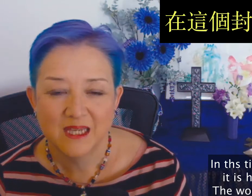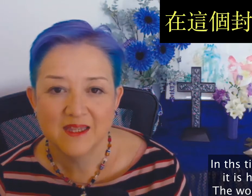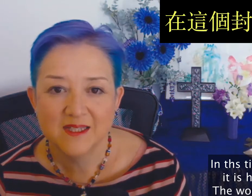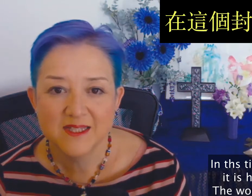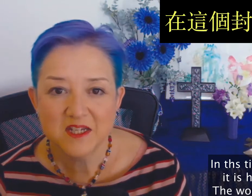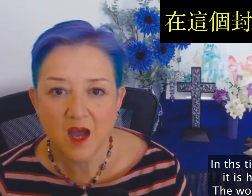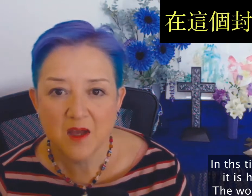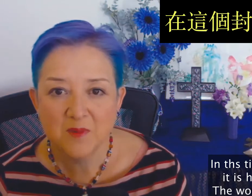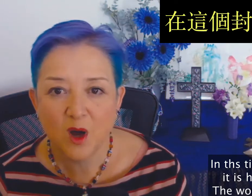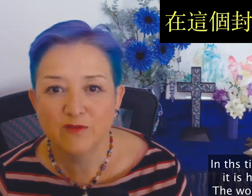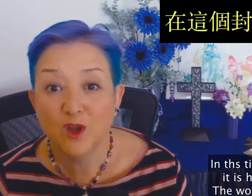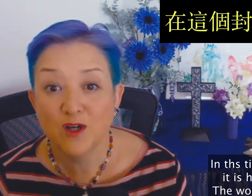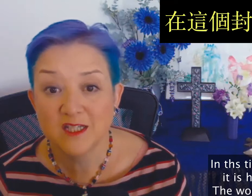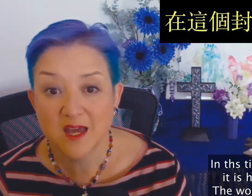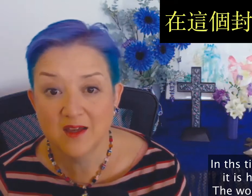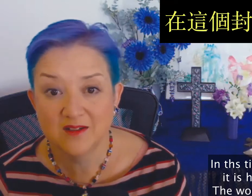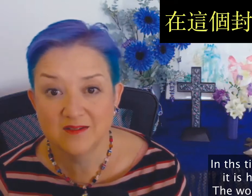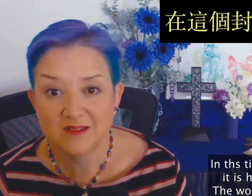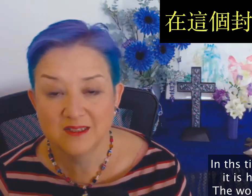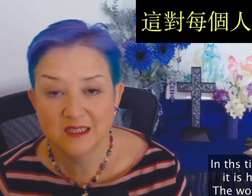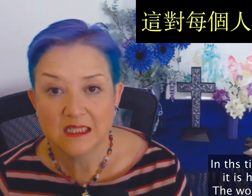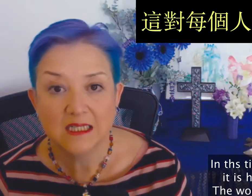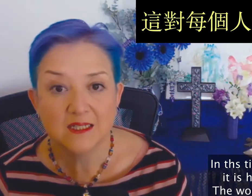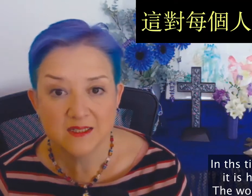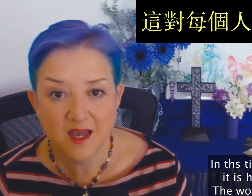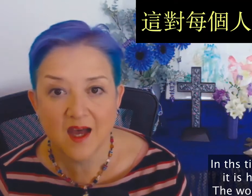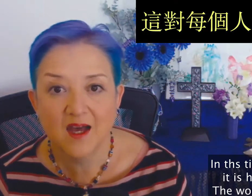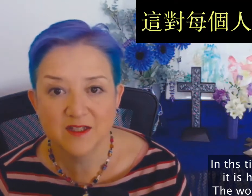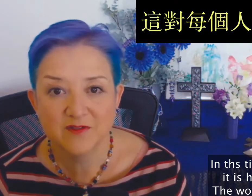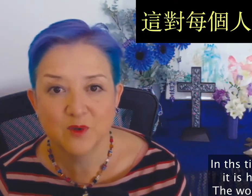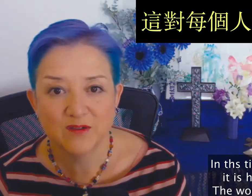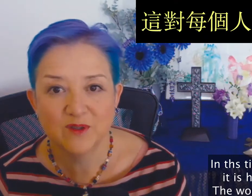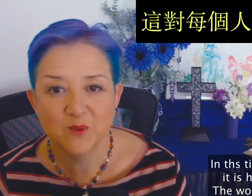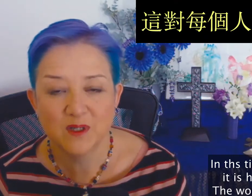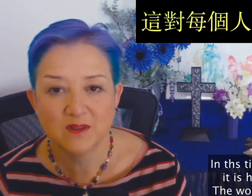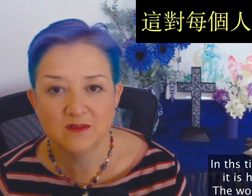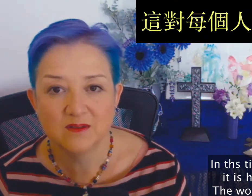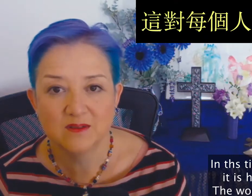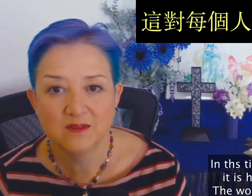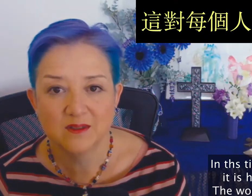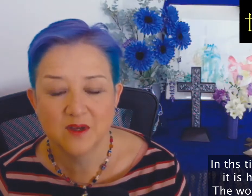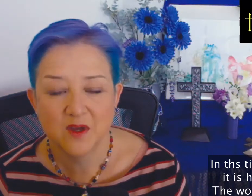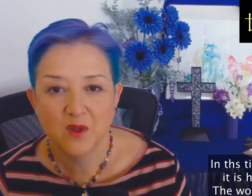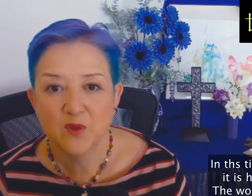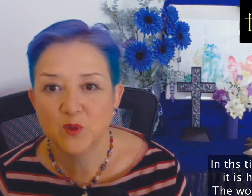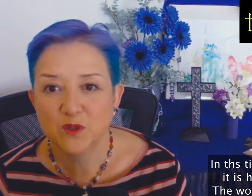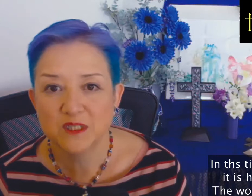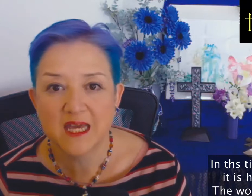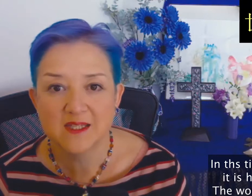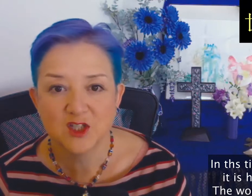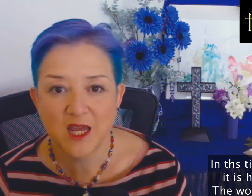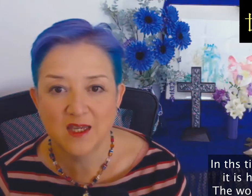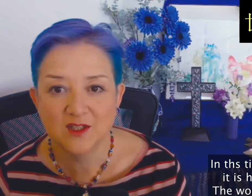In this time of lockdown, it is hard for everyone. The world has